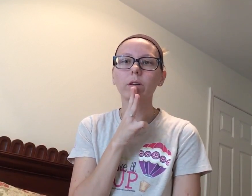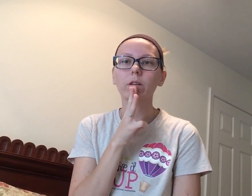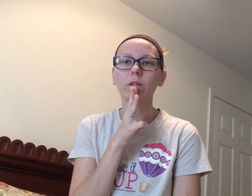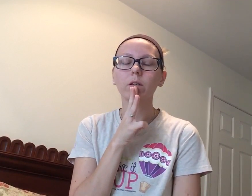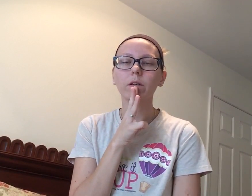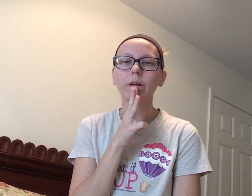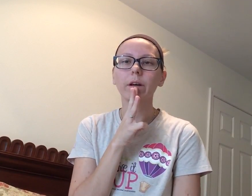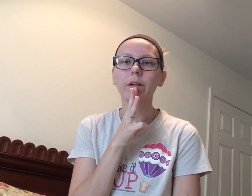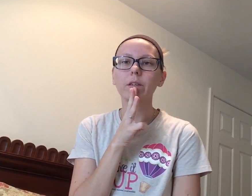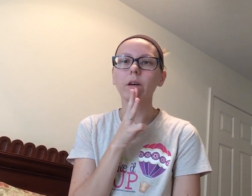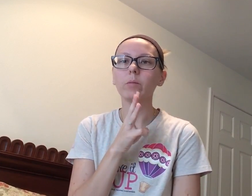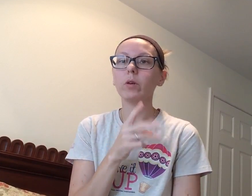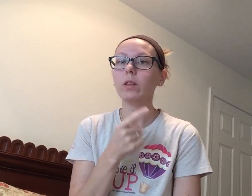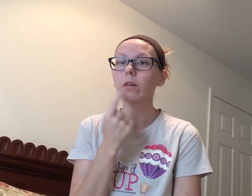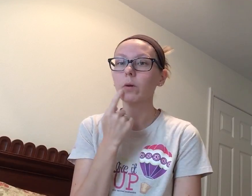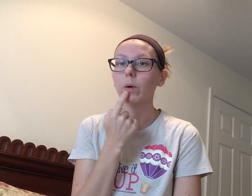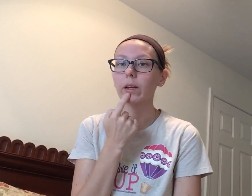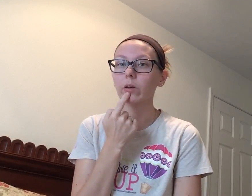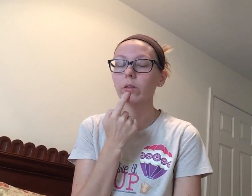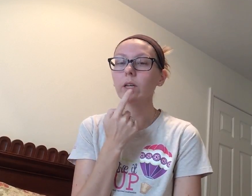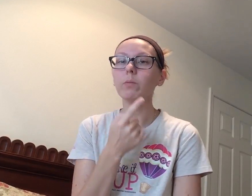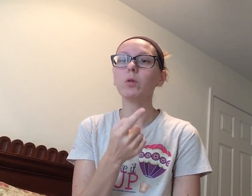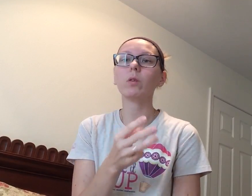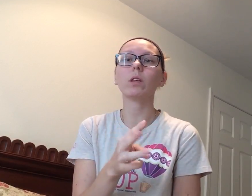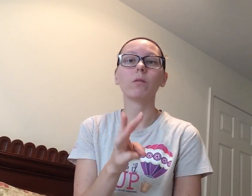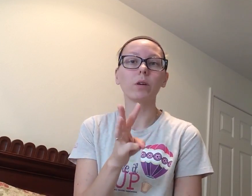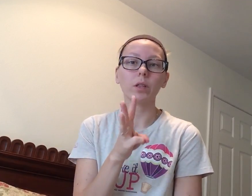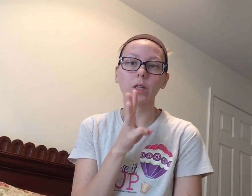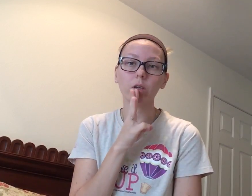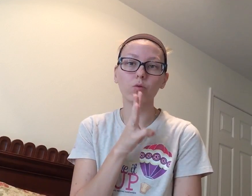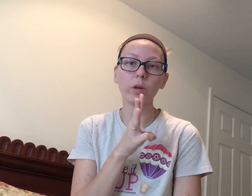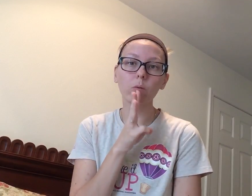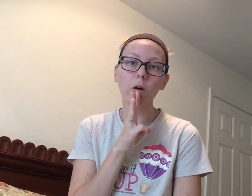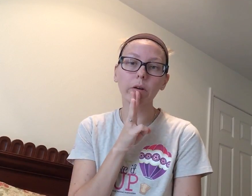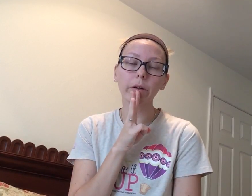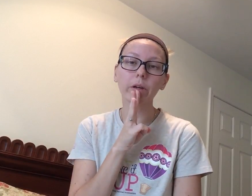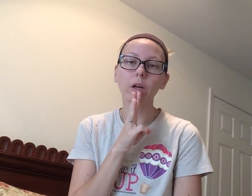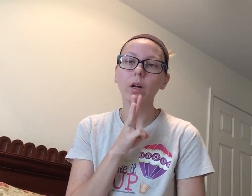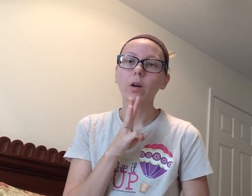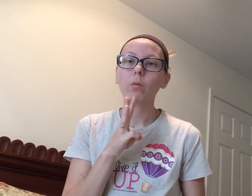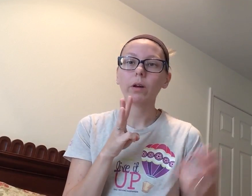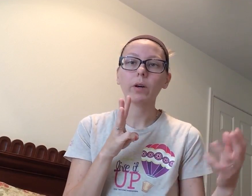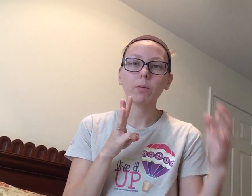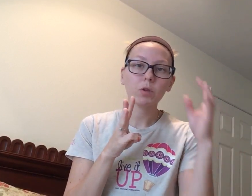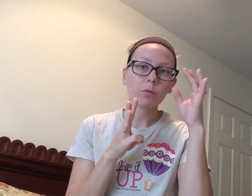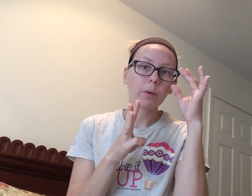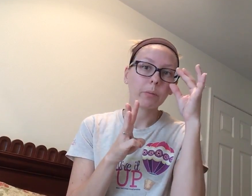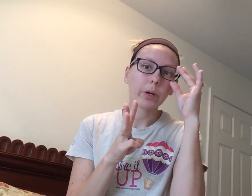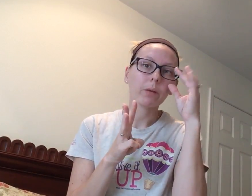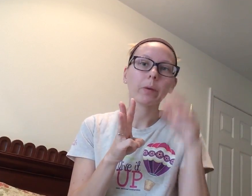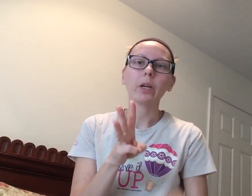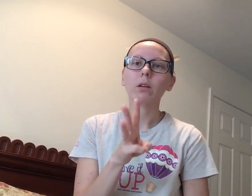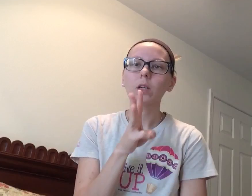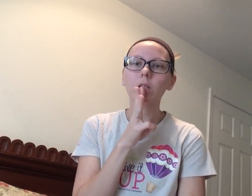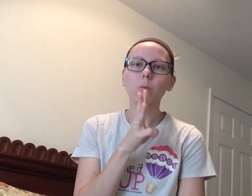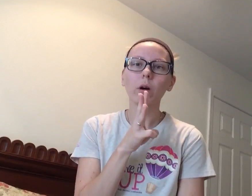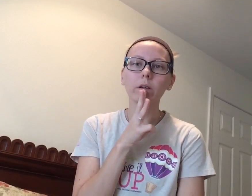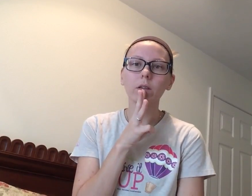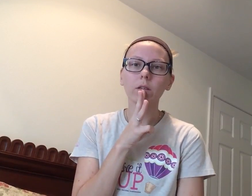Water. And you can think of it wetting your lips. You can think of it that you drink water. Whatever helps you remember it. But it's water.